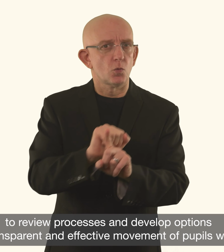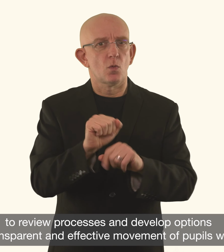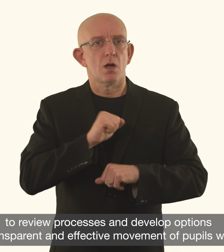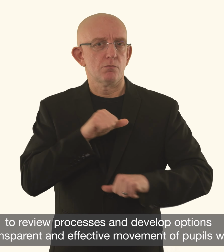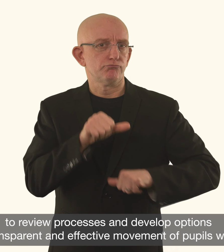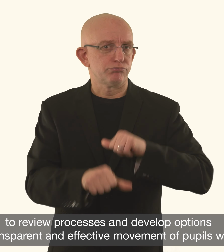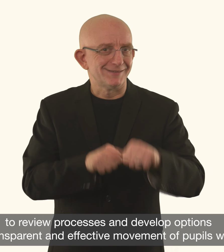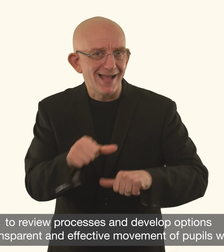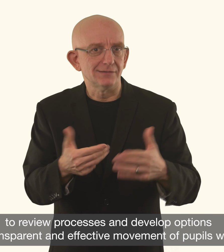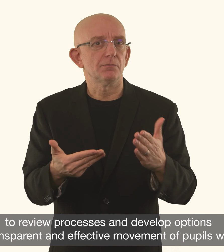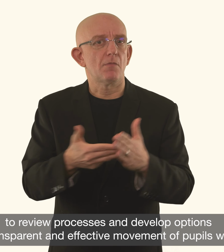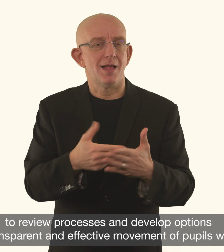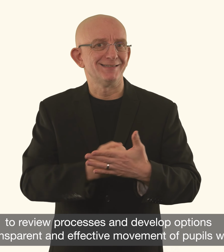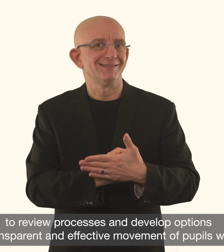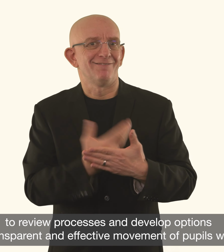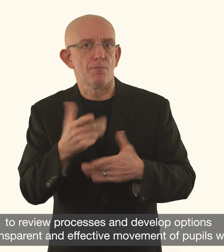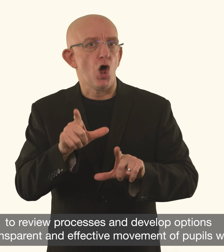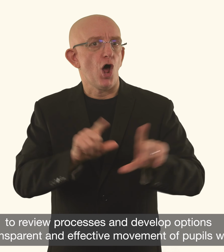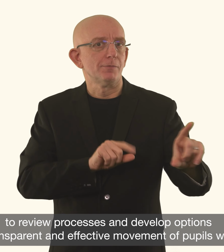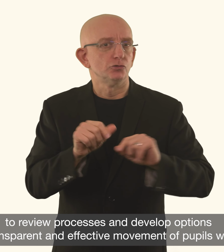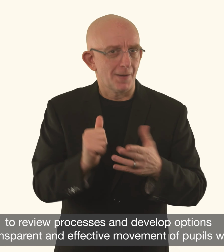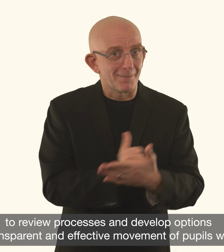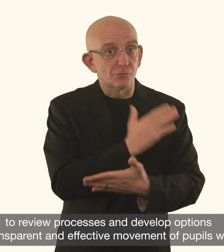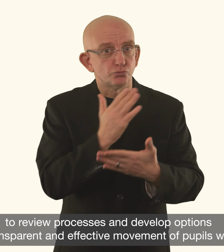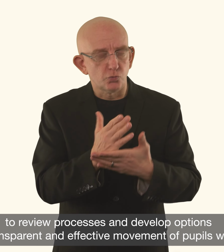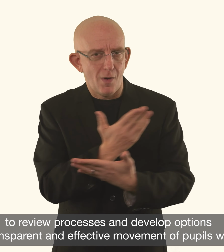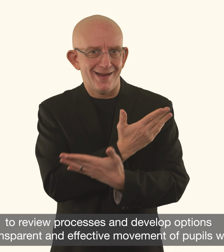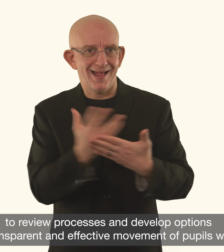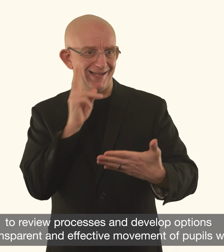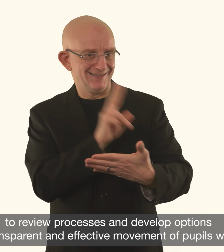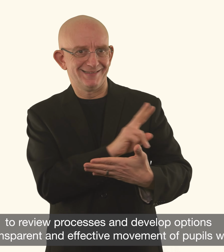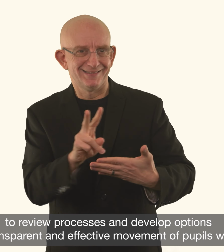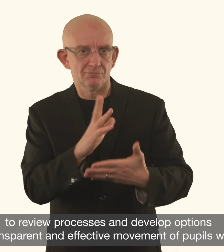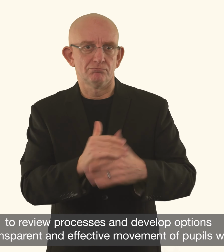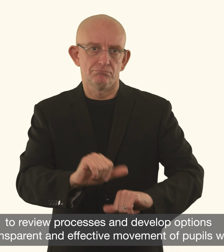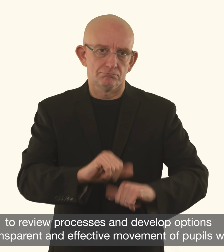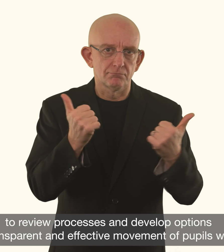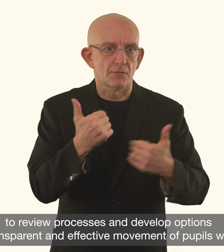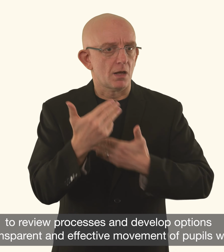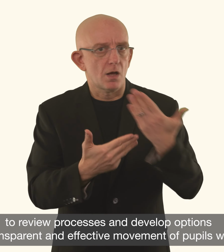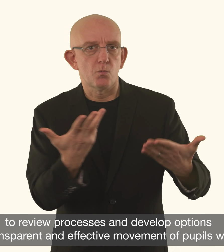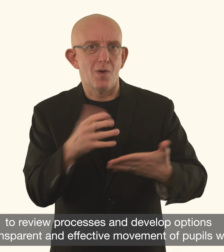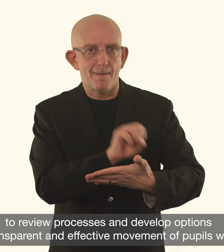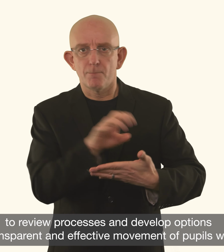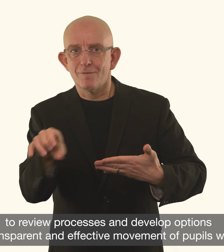processes and develop options for ensuring transparent and effective movement of pupils without EHCPs. 9.